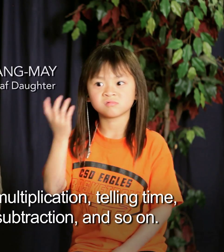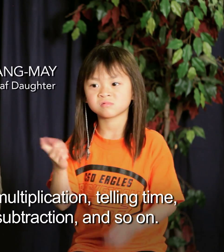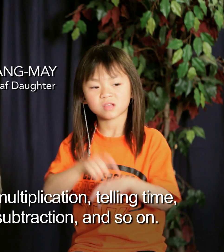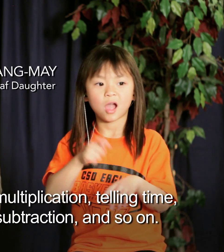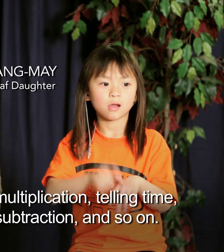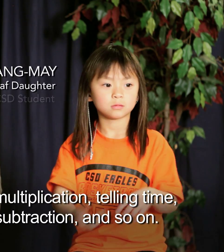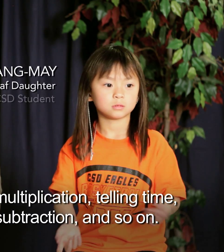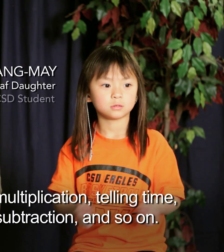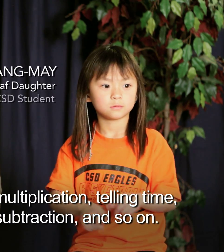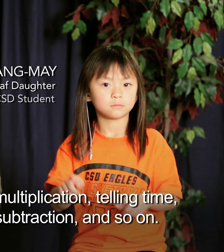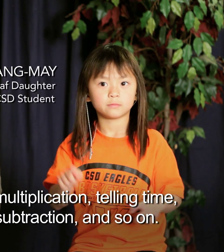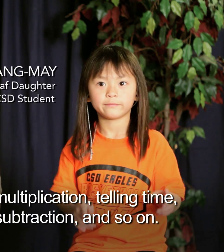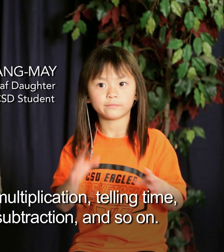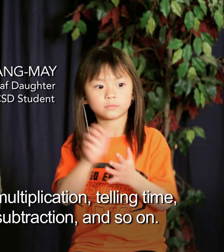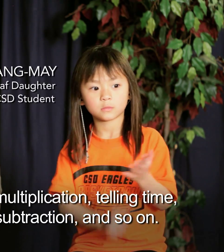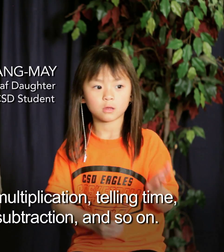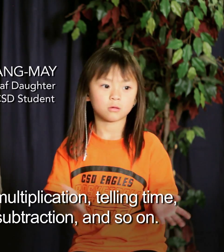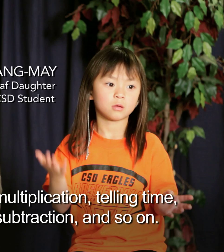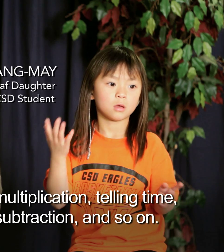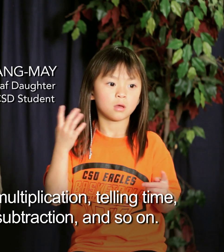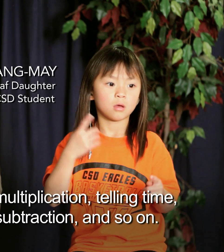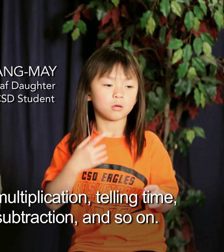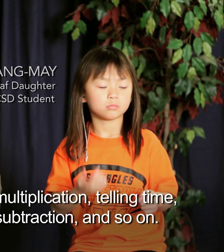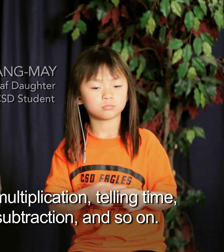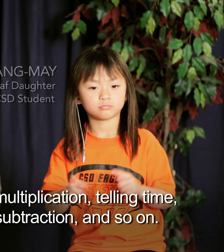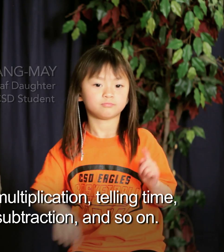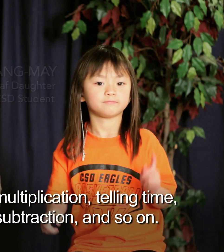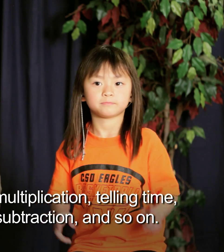multiplication, telling time, subtraction, and so on.